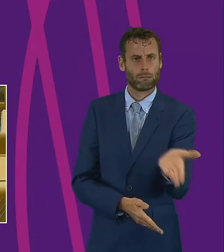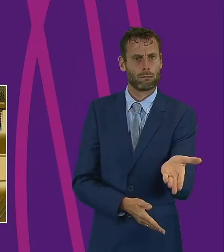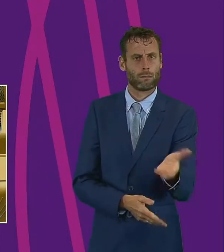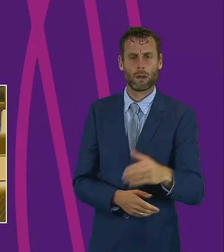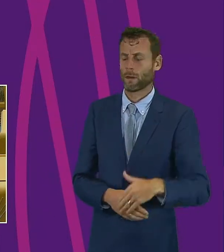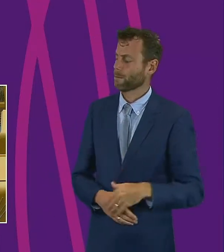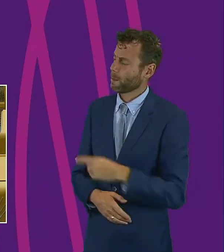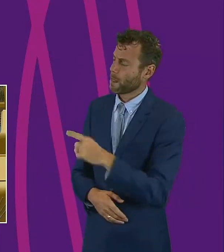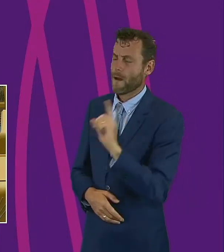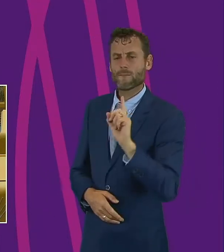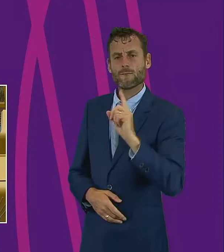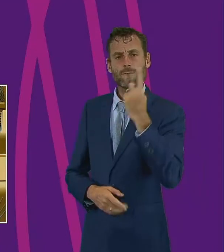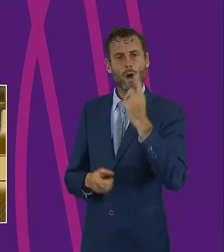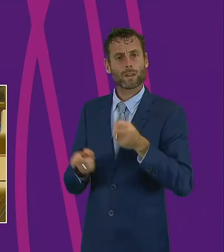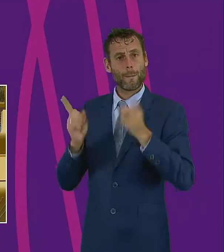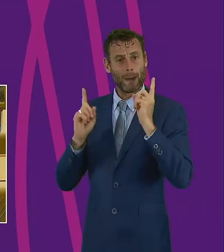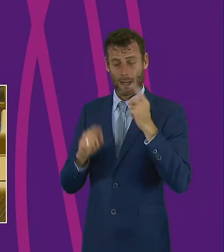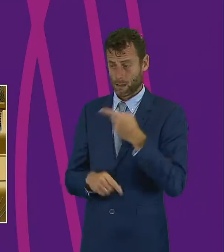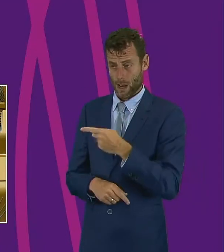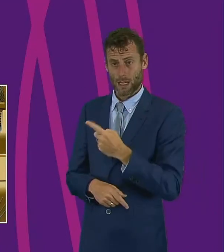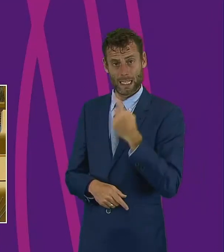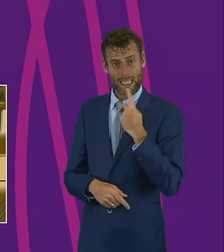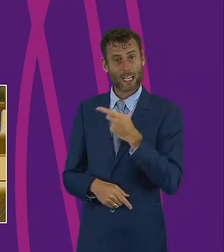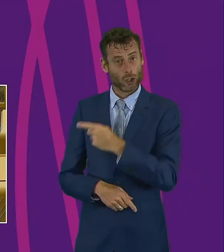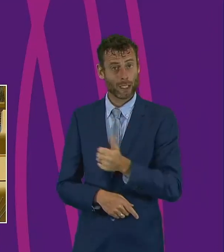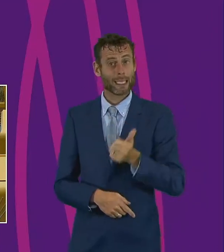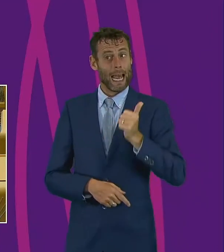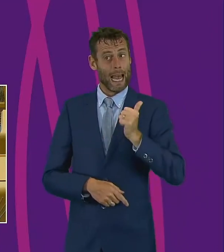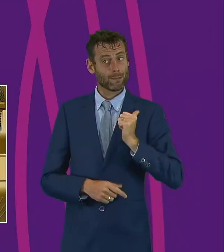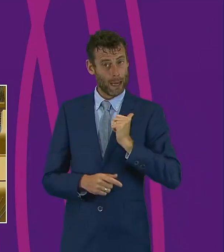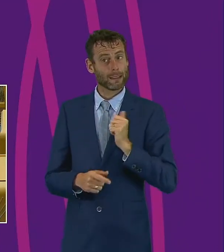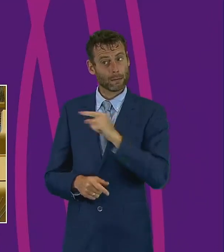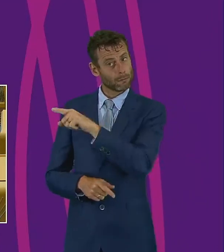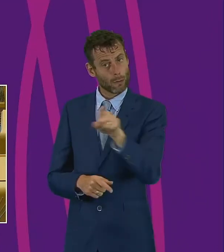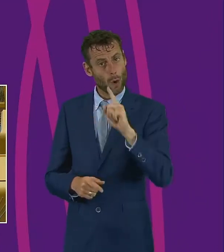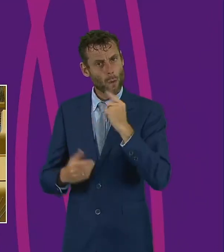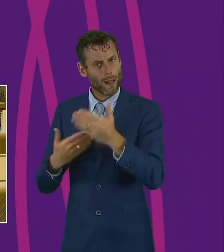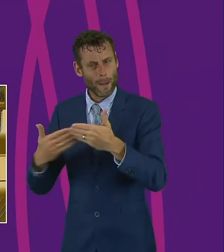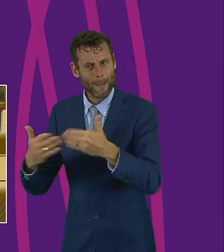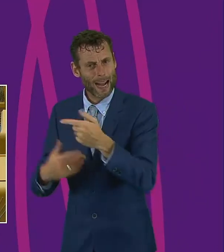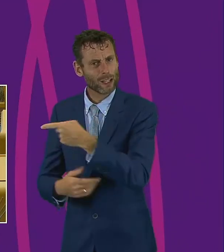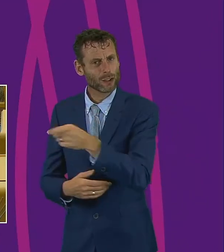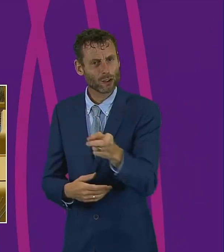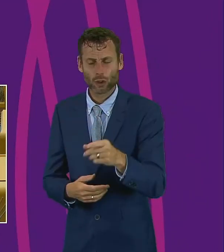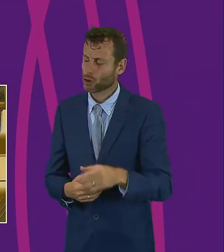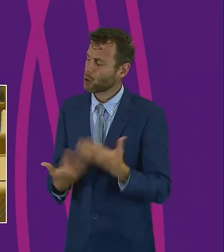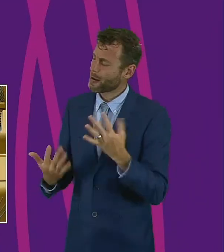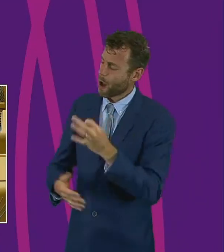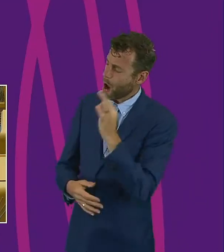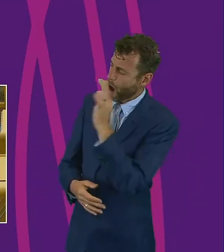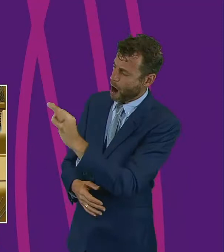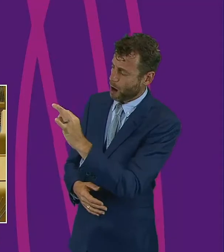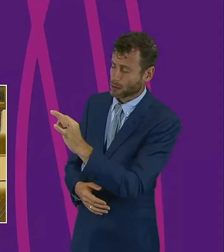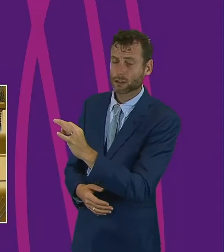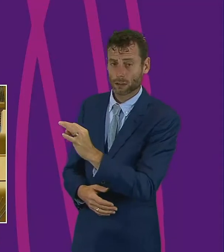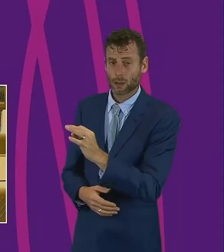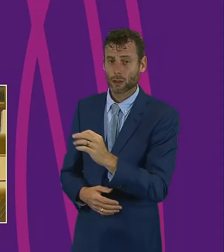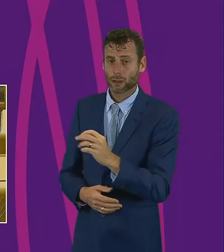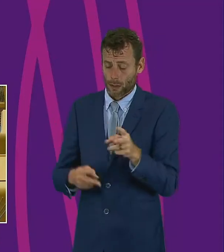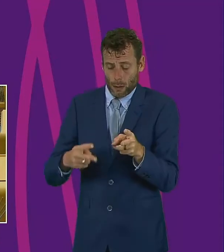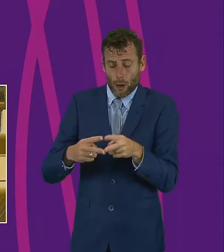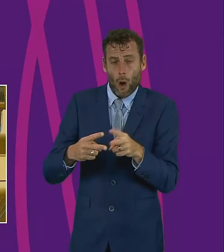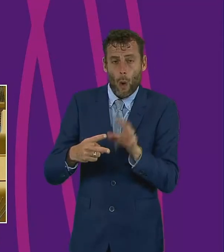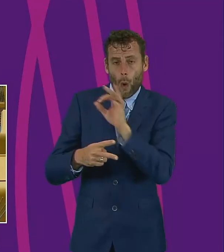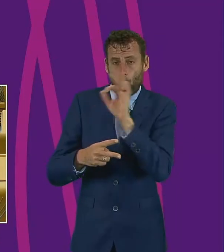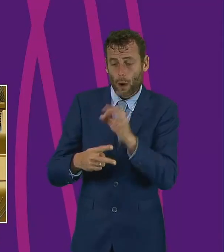taken in good faith. So can the First Minister simply answer yes or no to the following 2